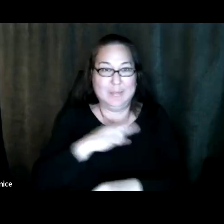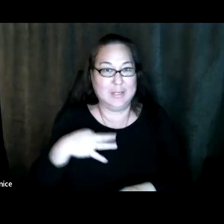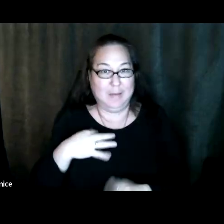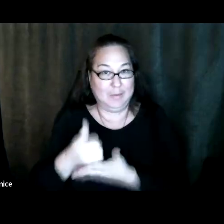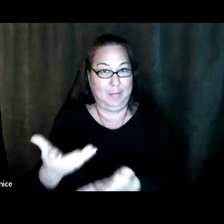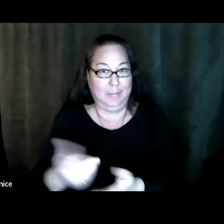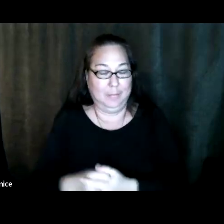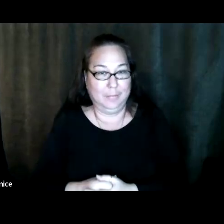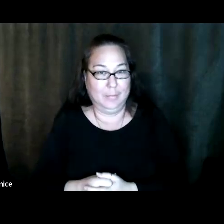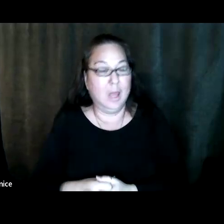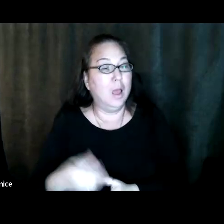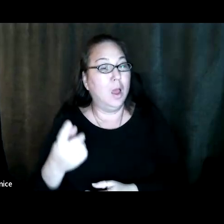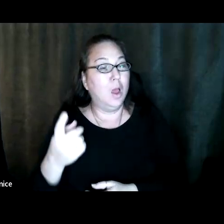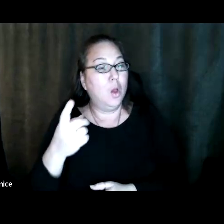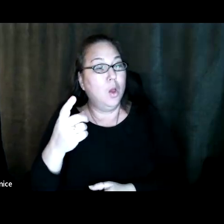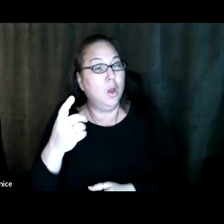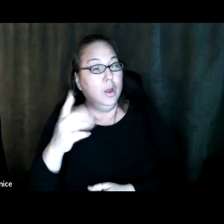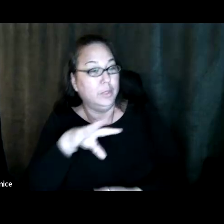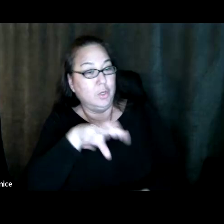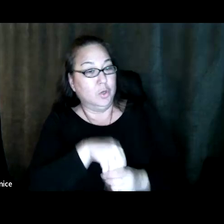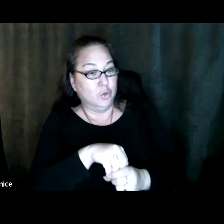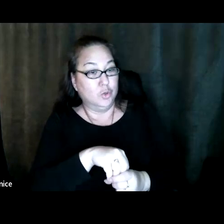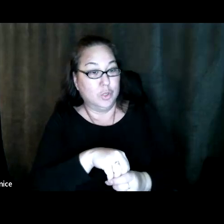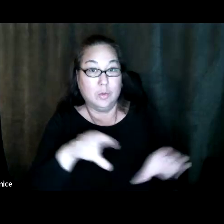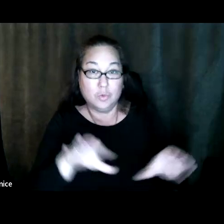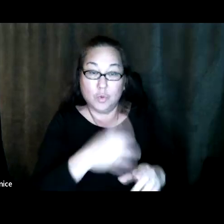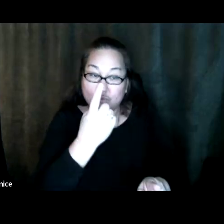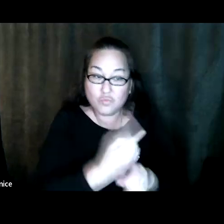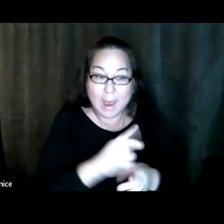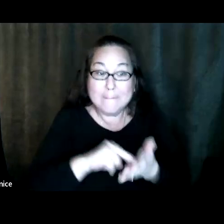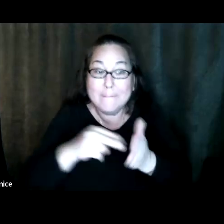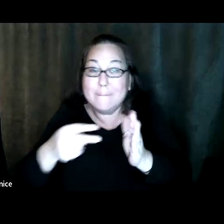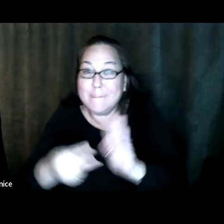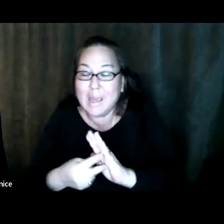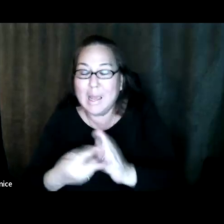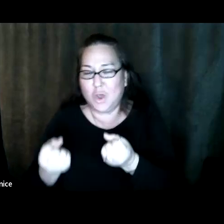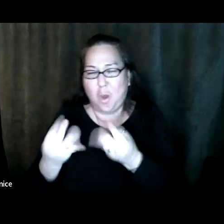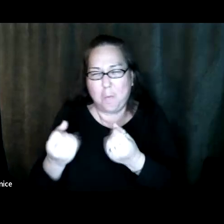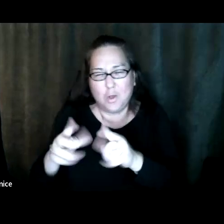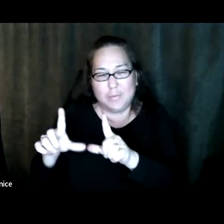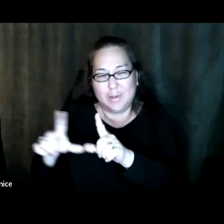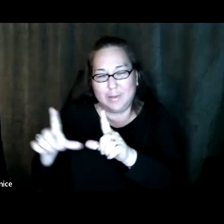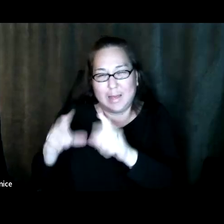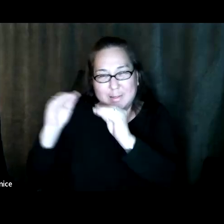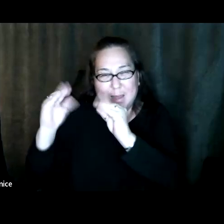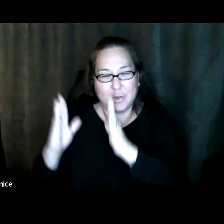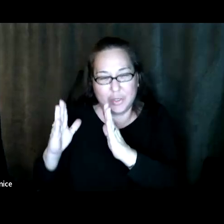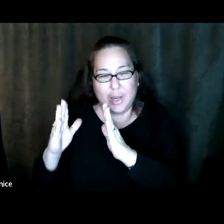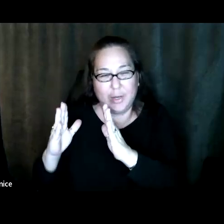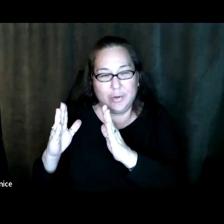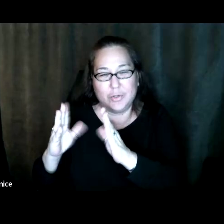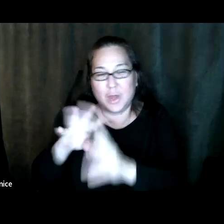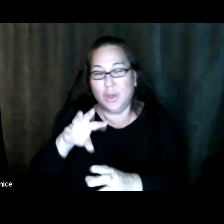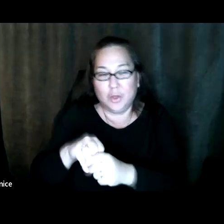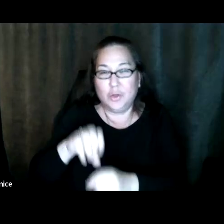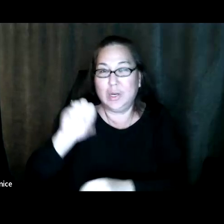multiple licensed educators, including a SPED certified educator. Inclusion done right means listening to the people who